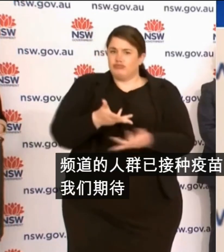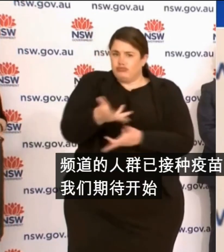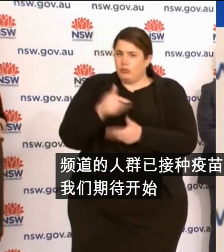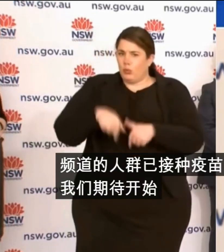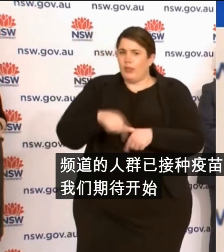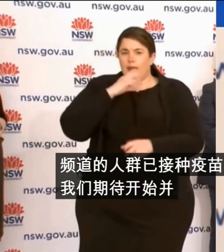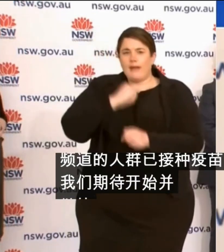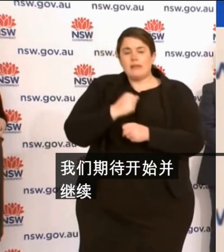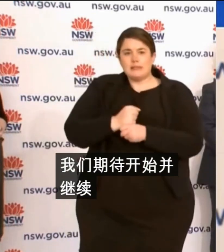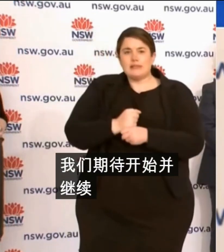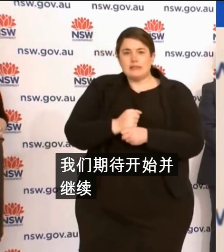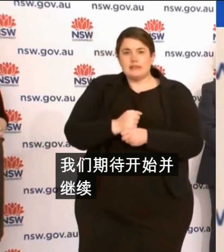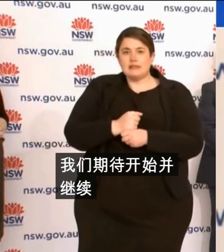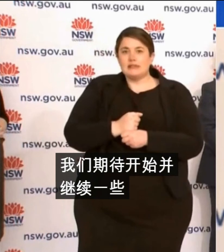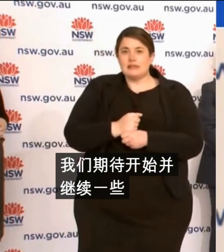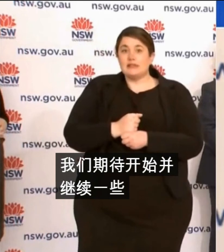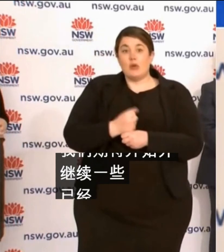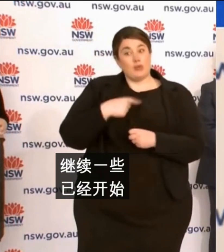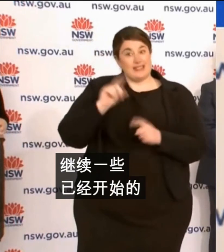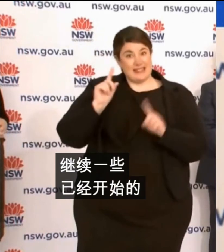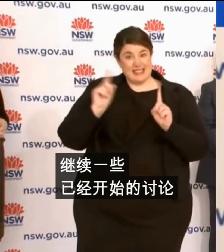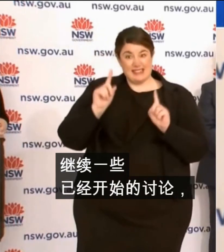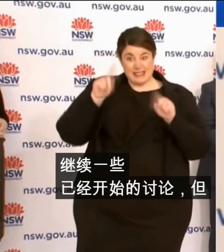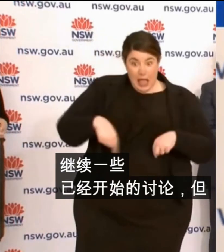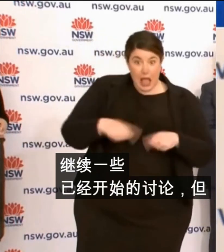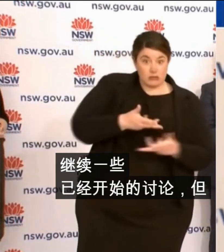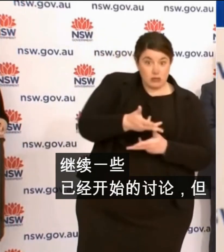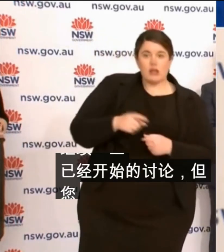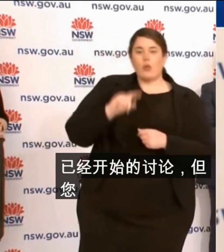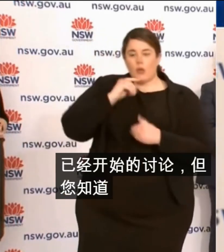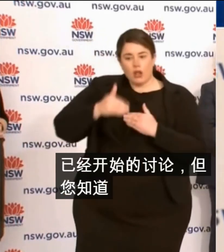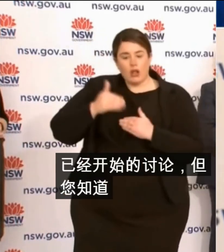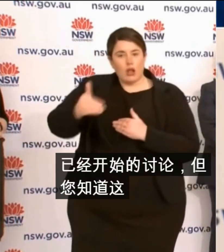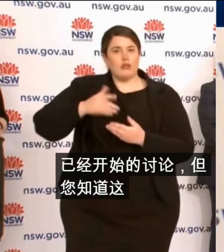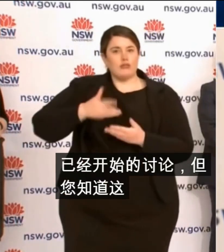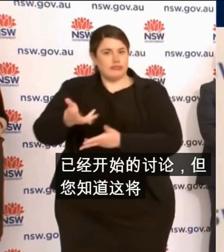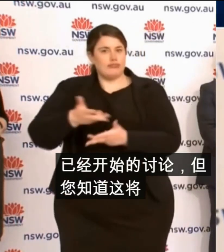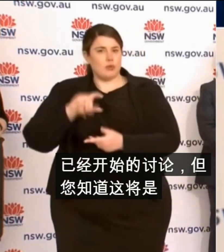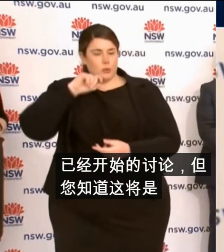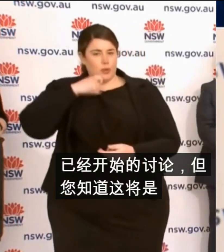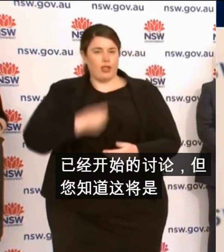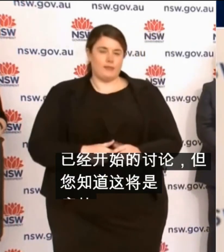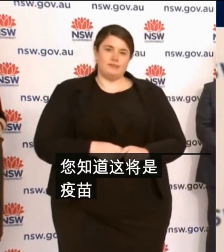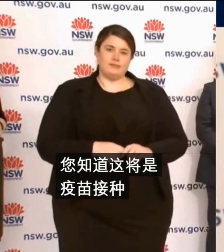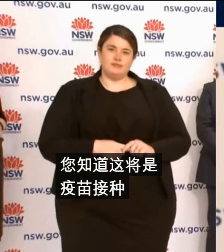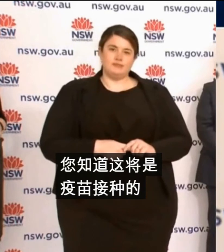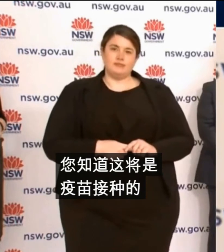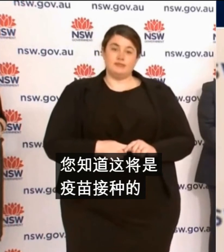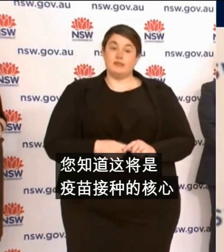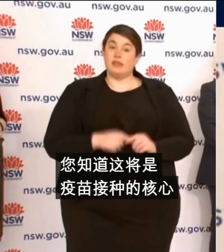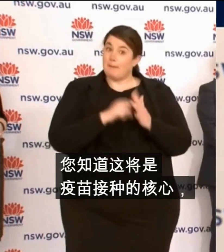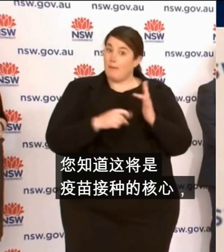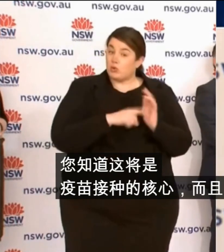forward to starting and continuing some of those discussions that have started. But central to that will be